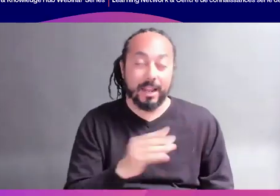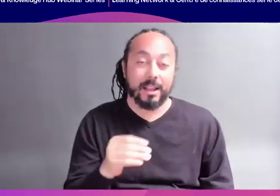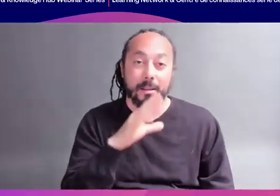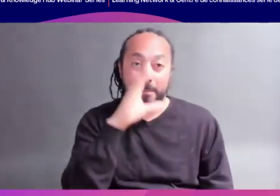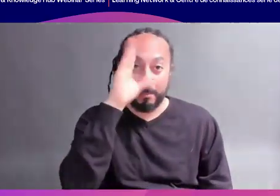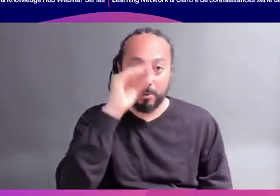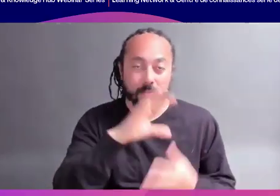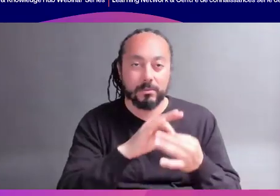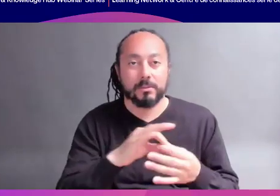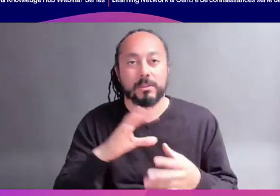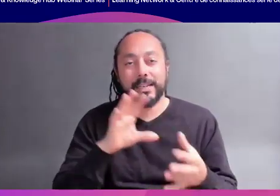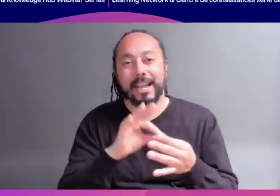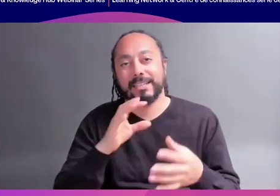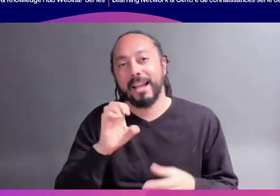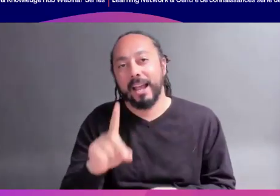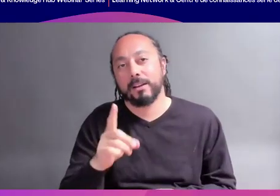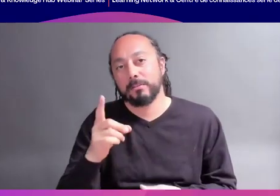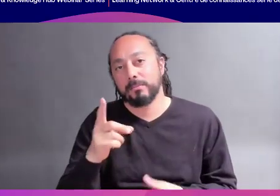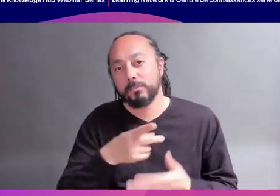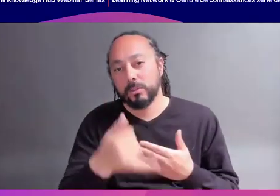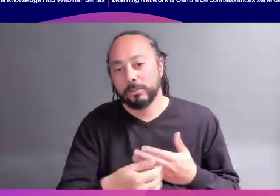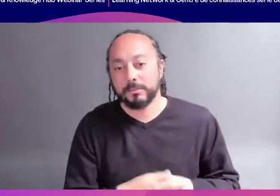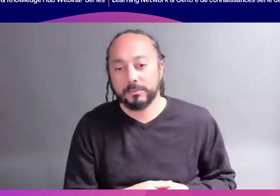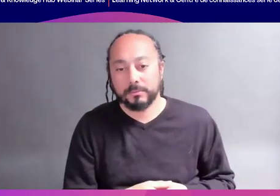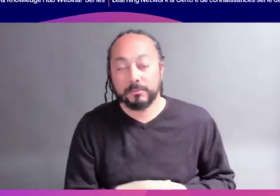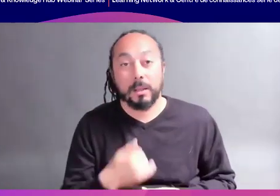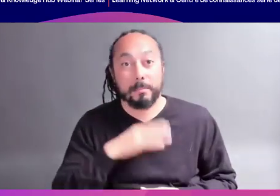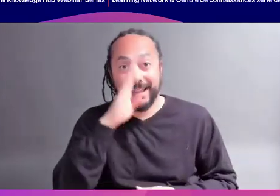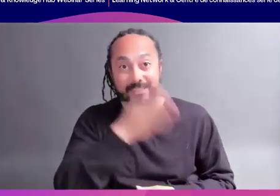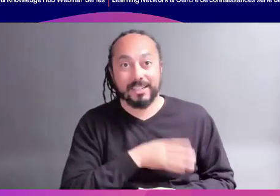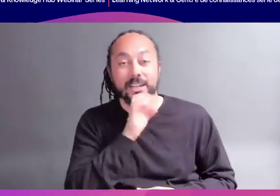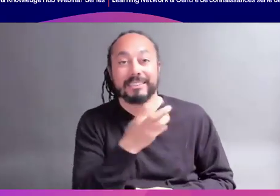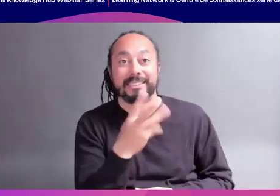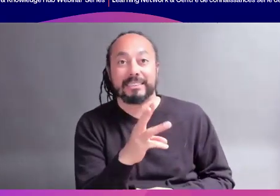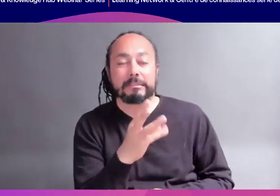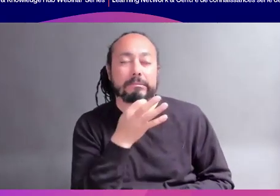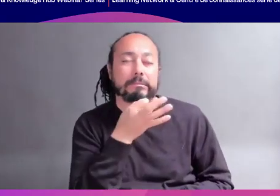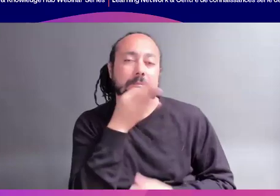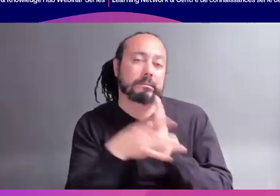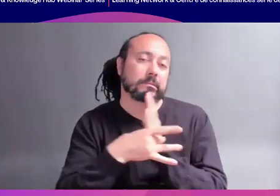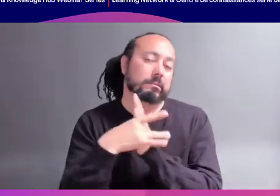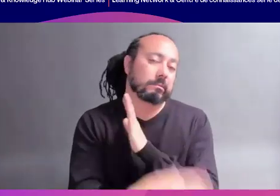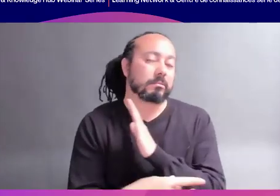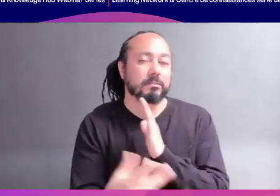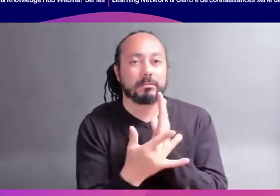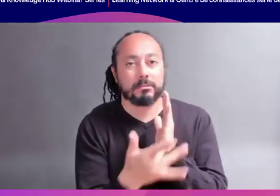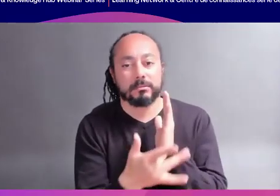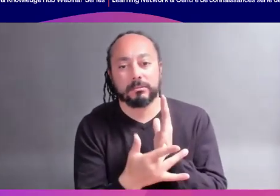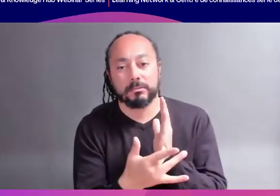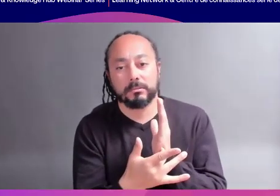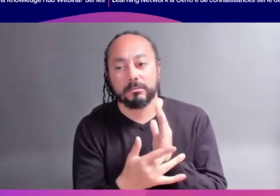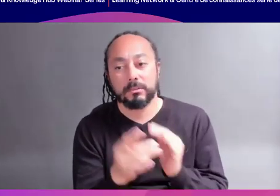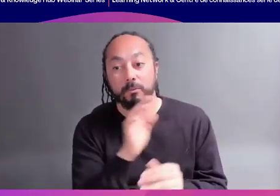Connected project. And I just offer this, like, because I have a son who's 16 who's so tech savvy, right? The online they're on,